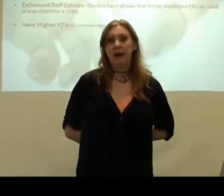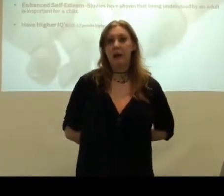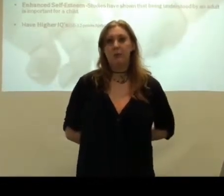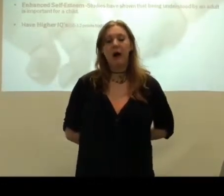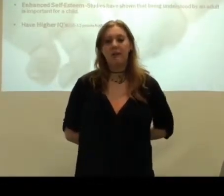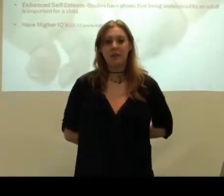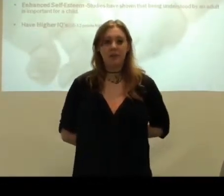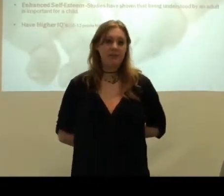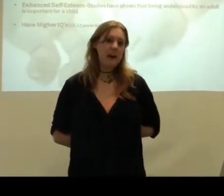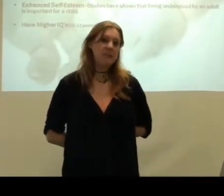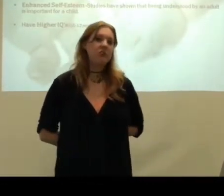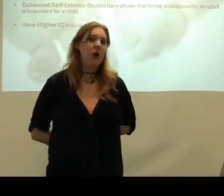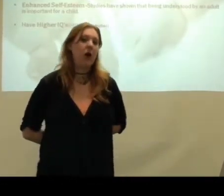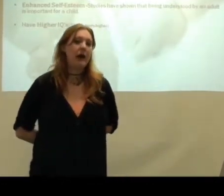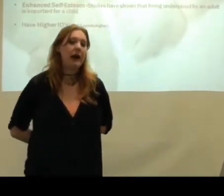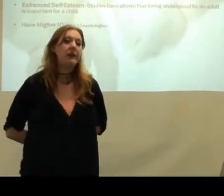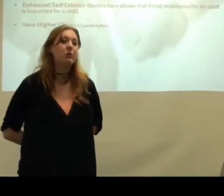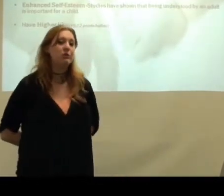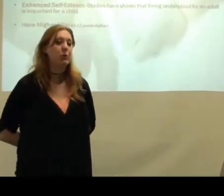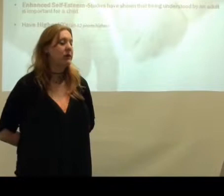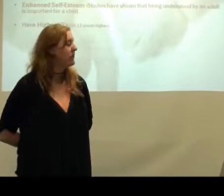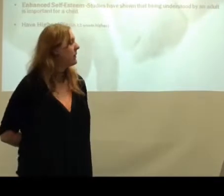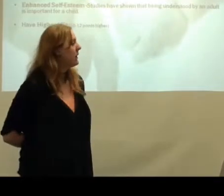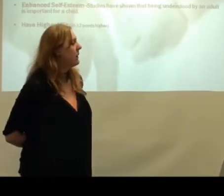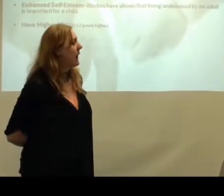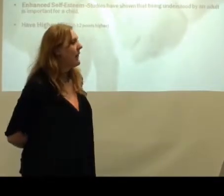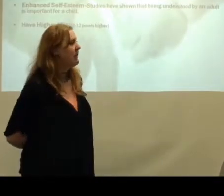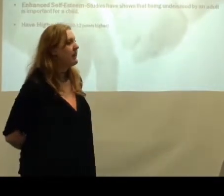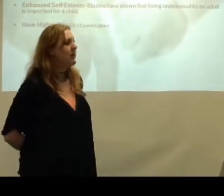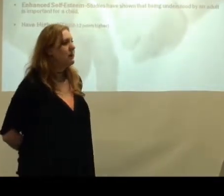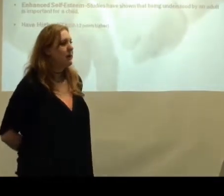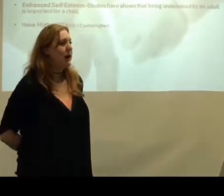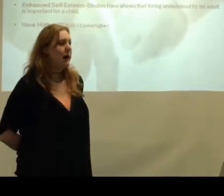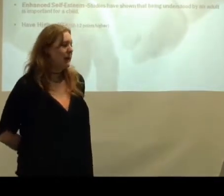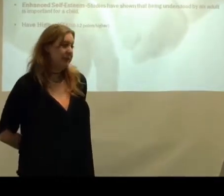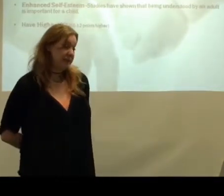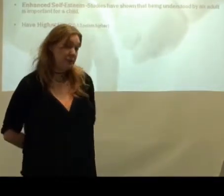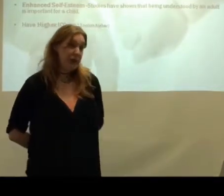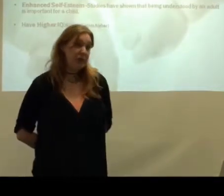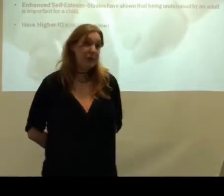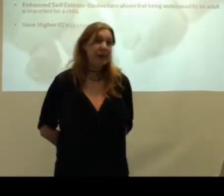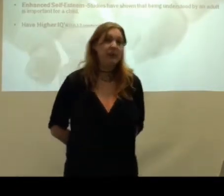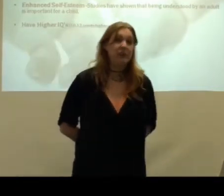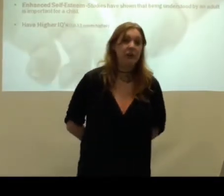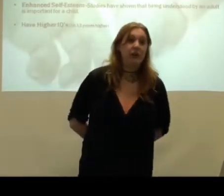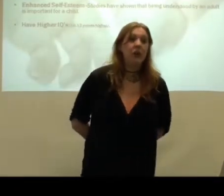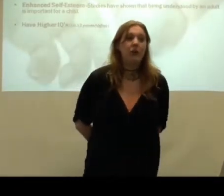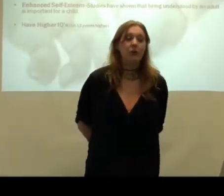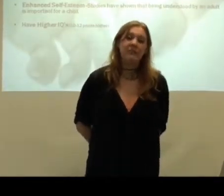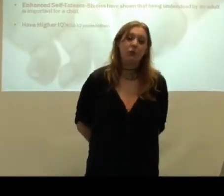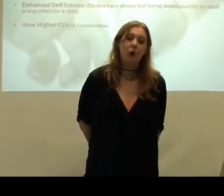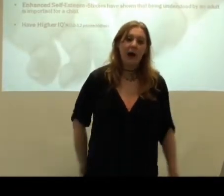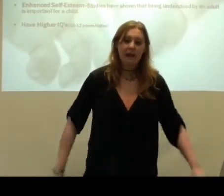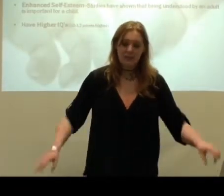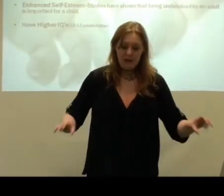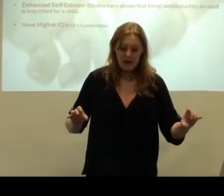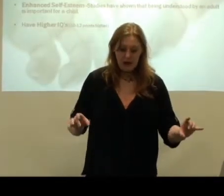a positive effect on IQ scores. I think that, and this is my own speculation, the reason why is